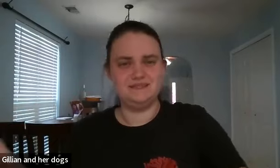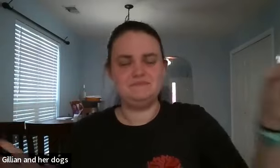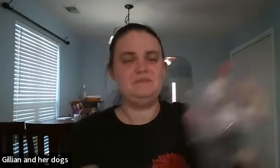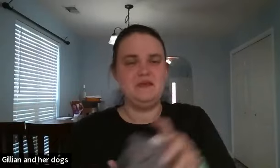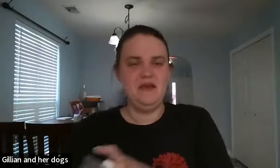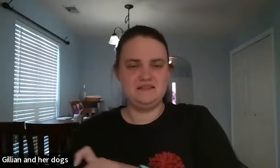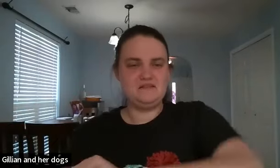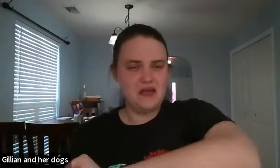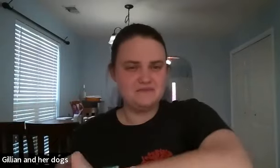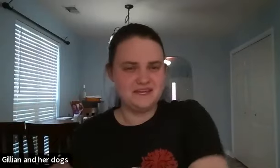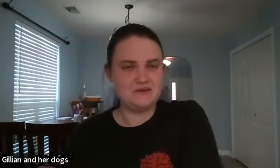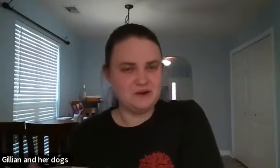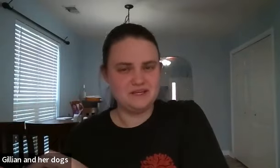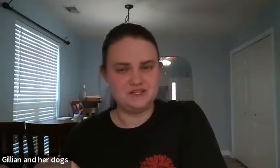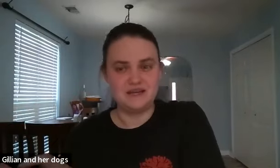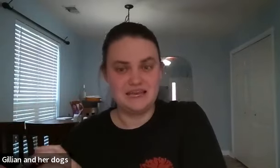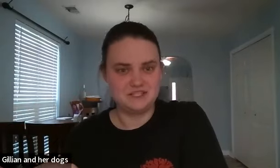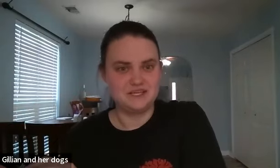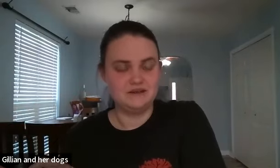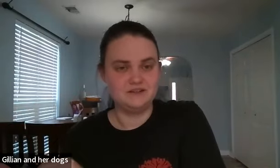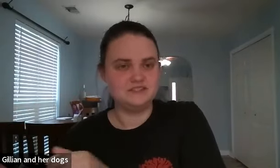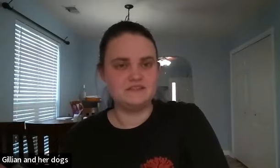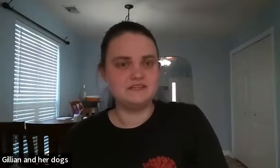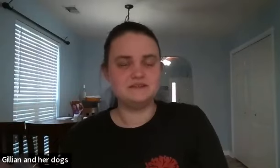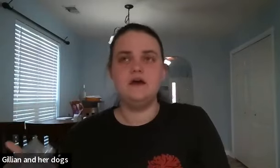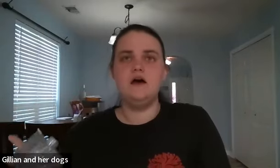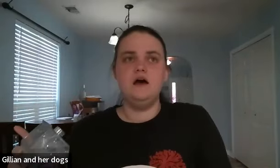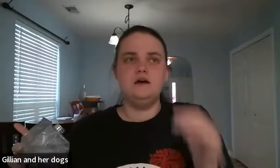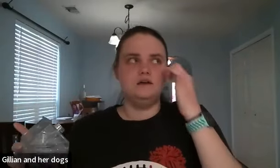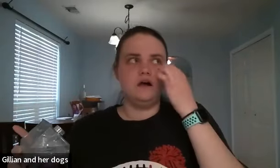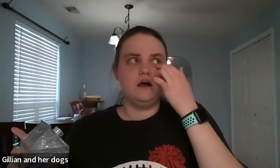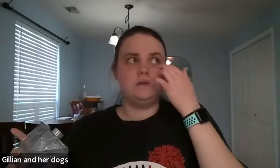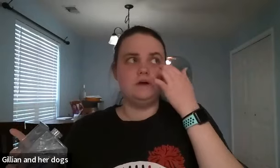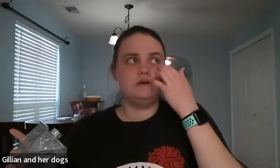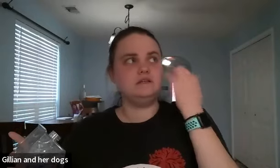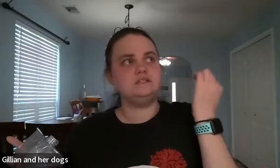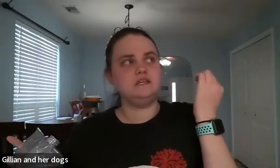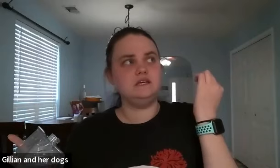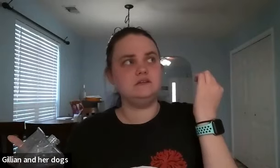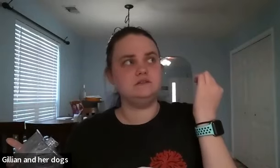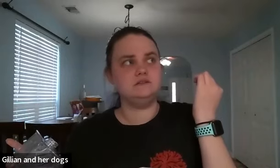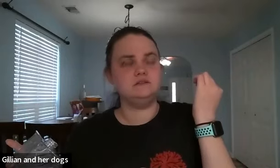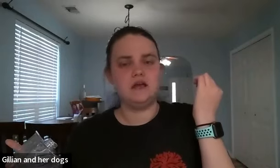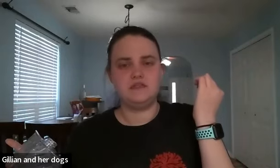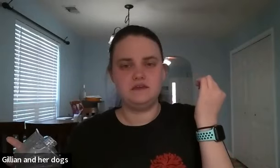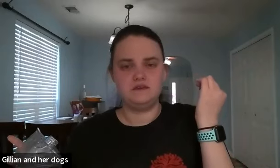If that makes sense. It's a lot of it is I want to make sure you guys actually can understand this. Let's see. I think